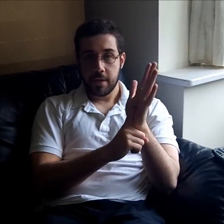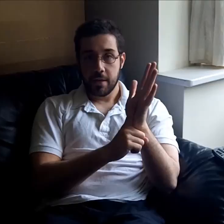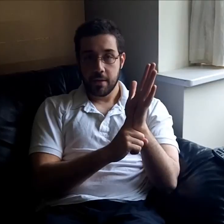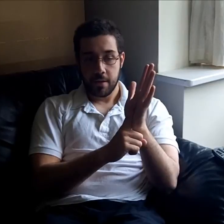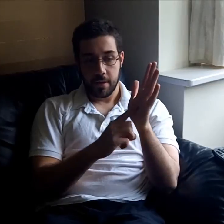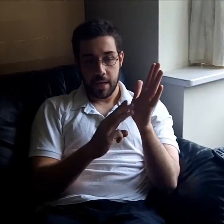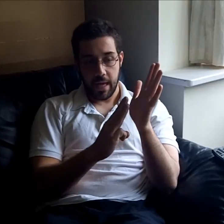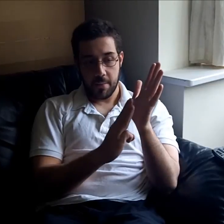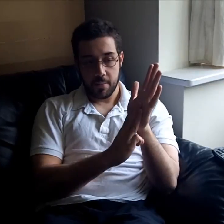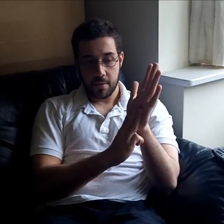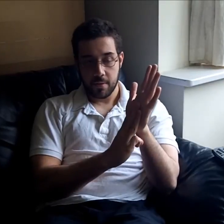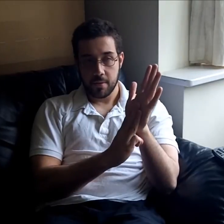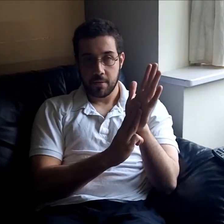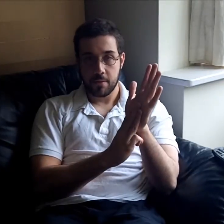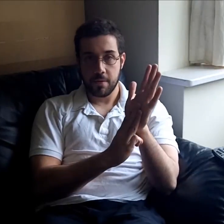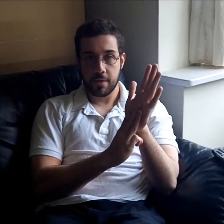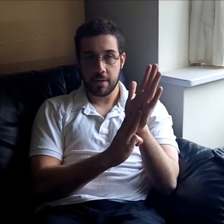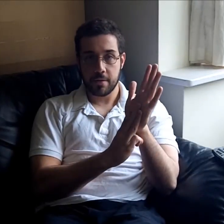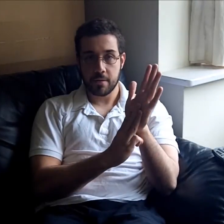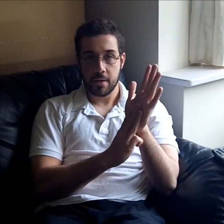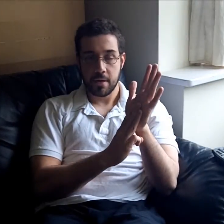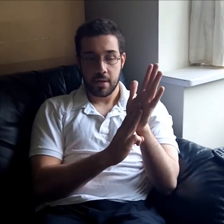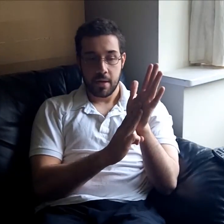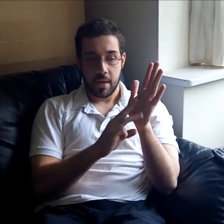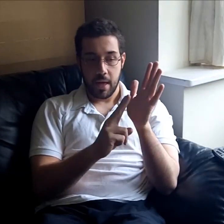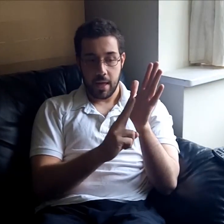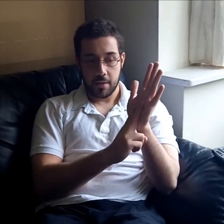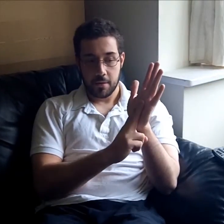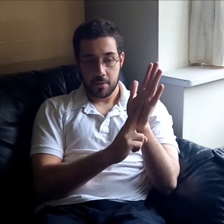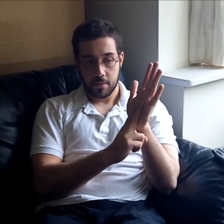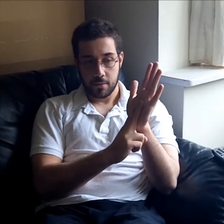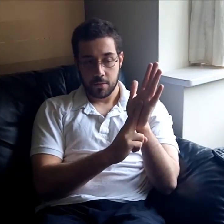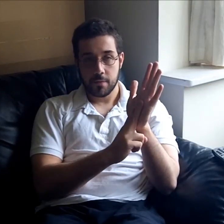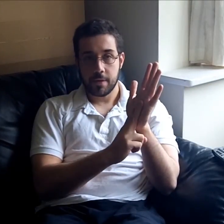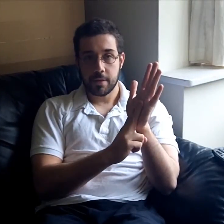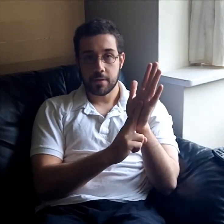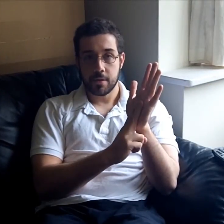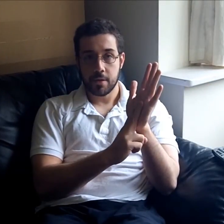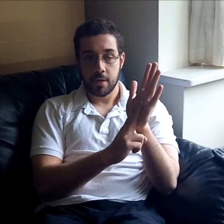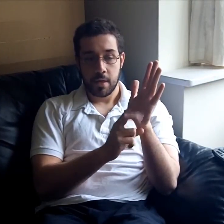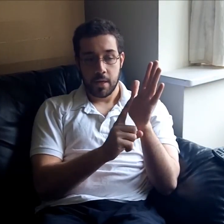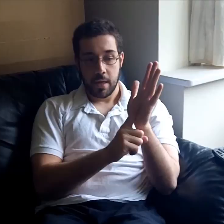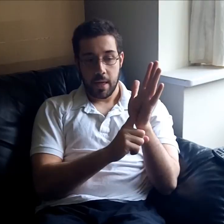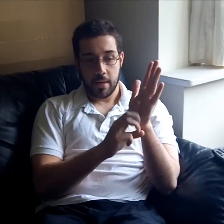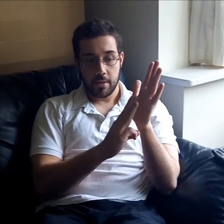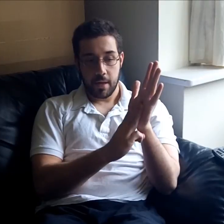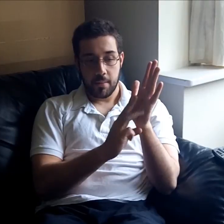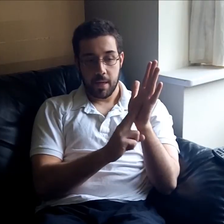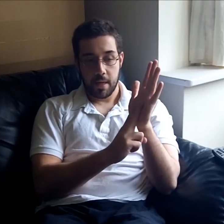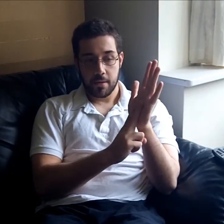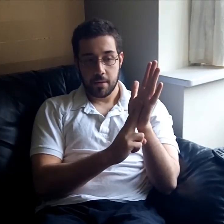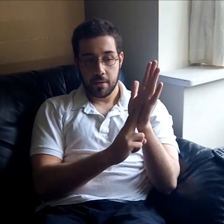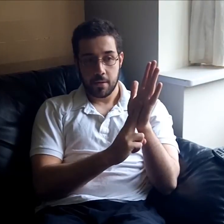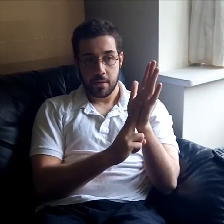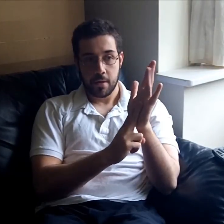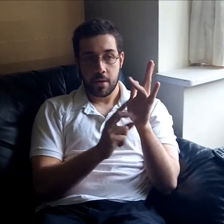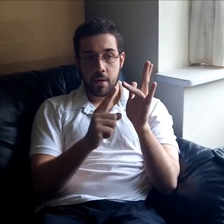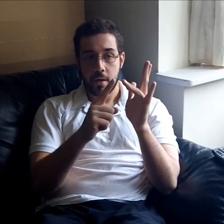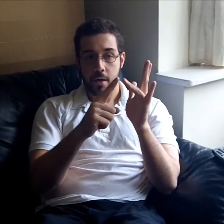finger, M, 3 fingers, N, 2 fingers, L, M, N,